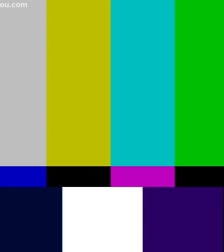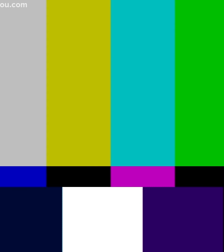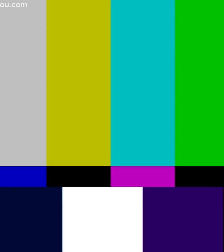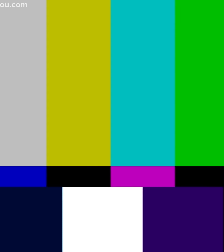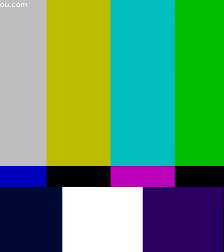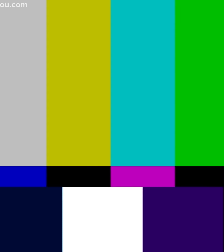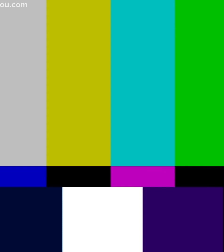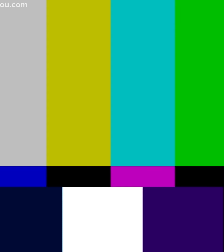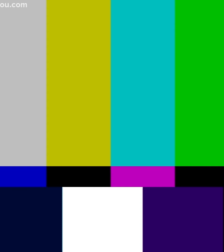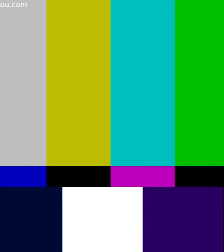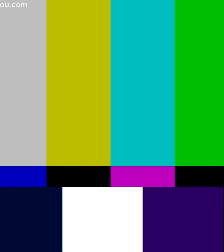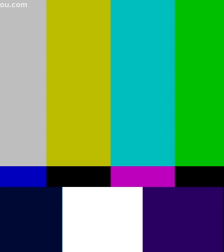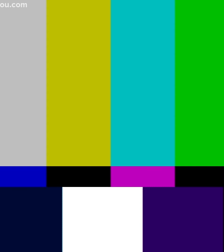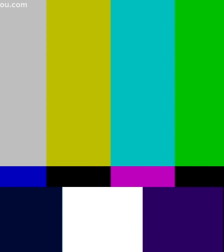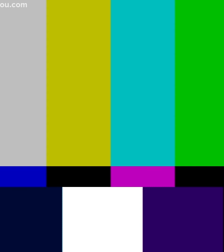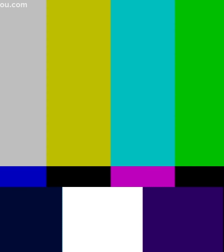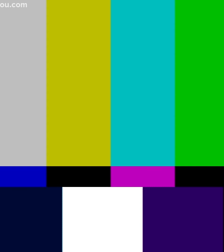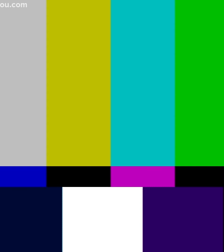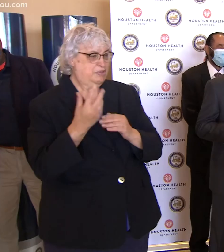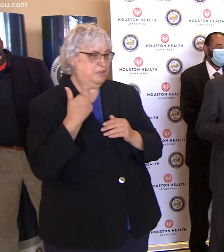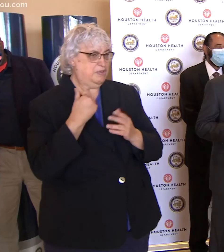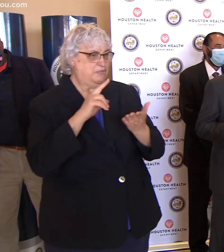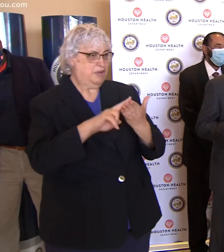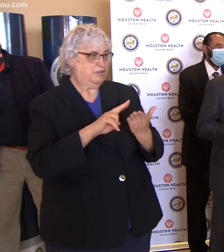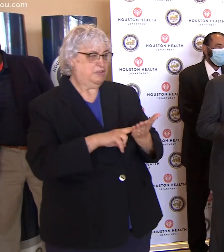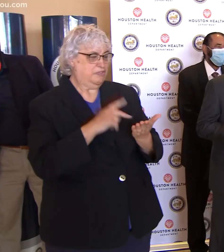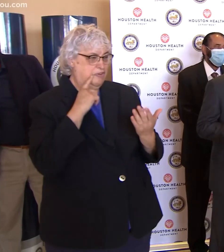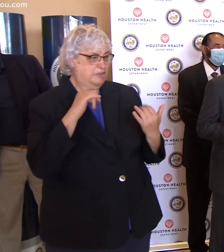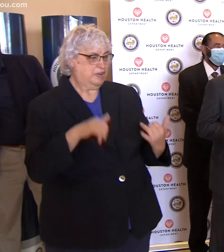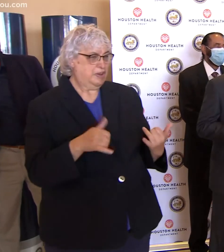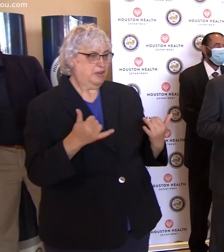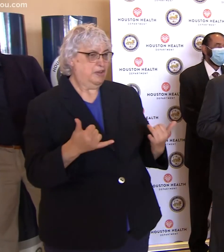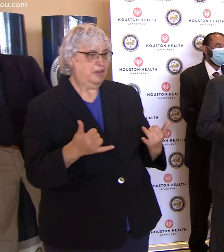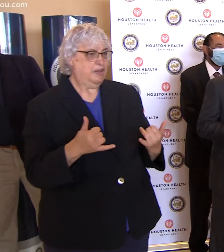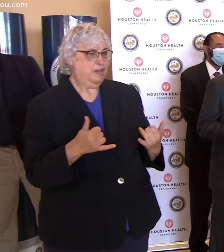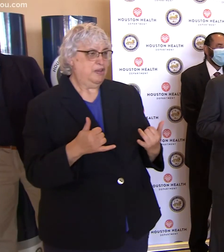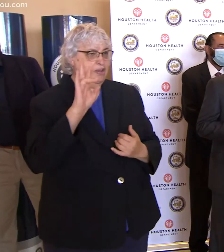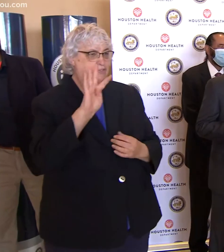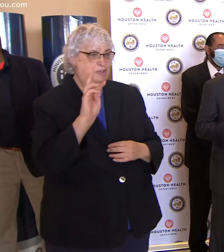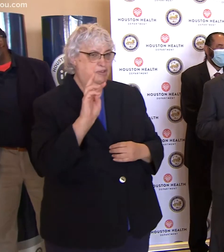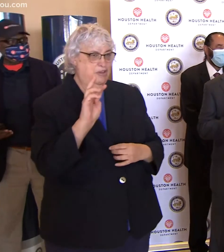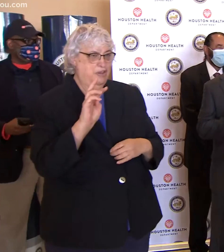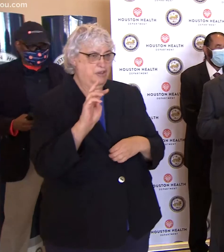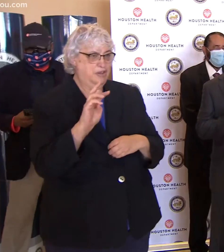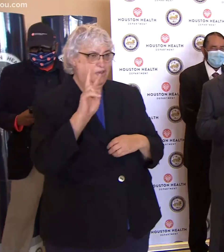For today, the number is 7.